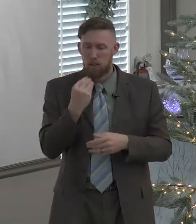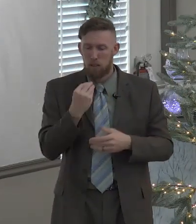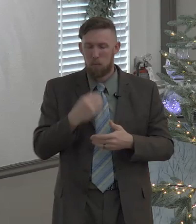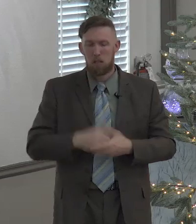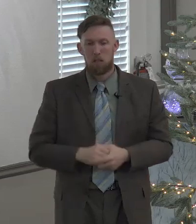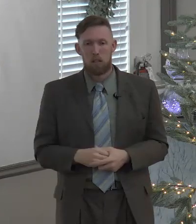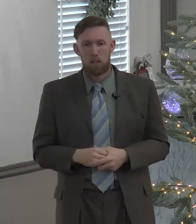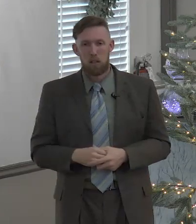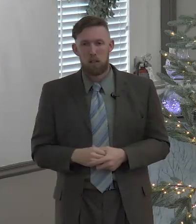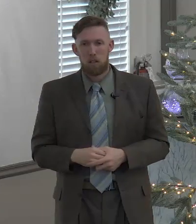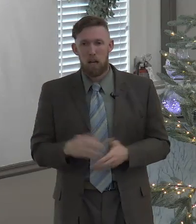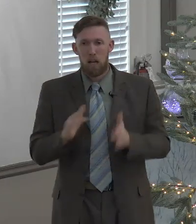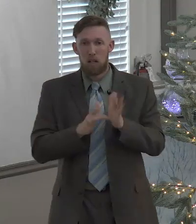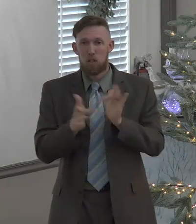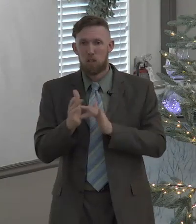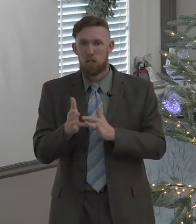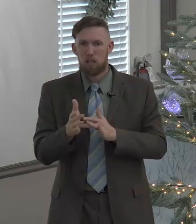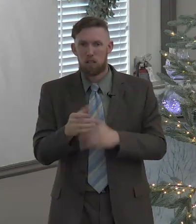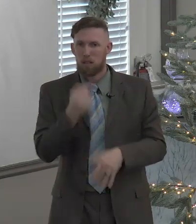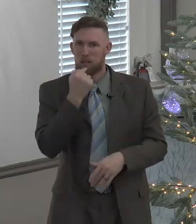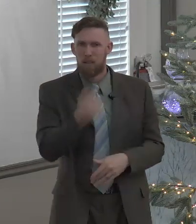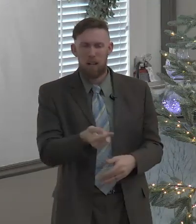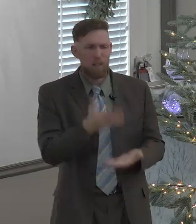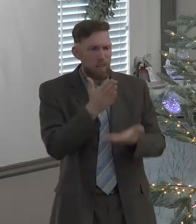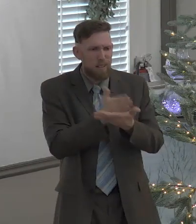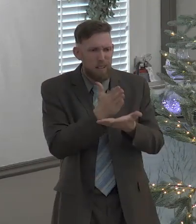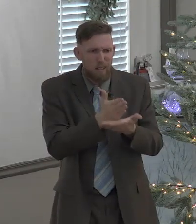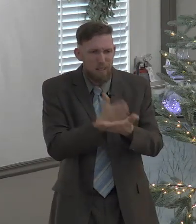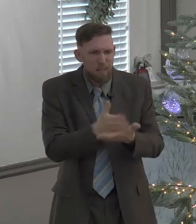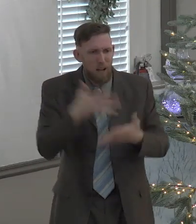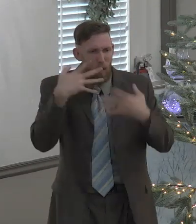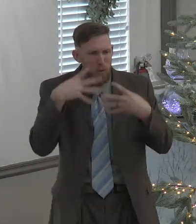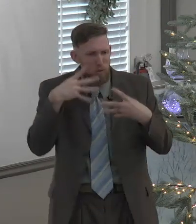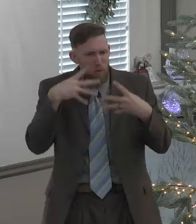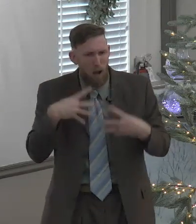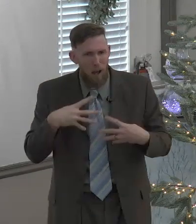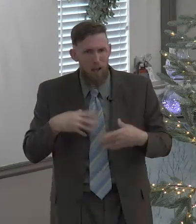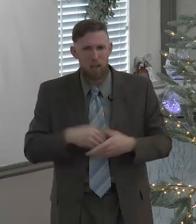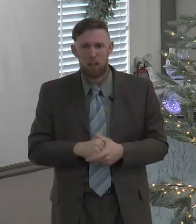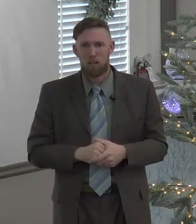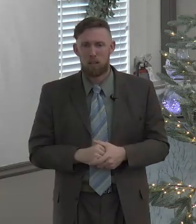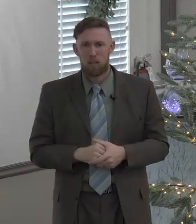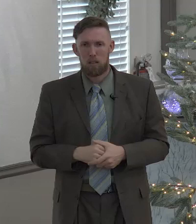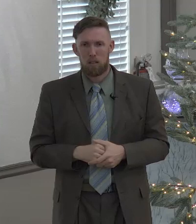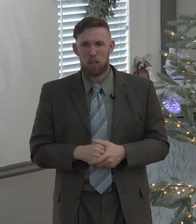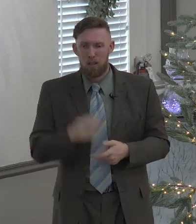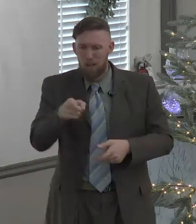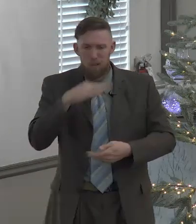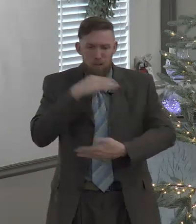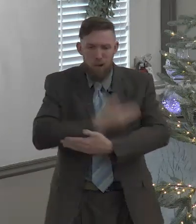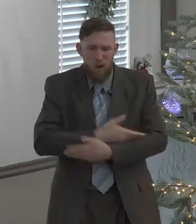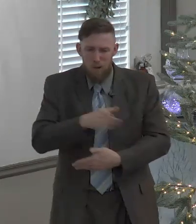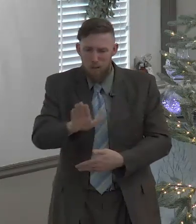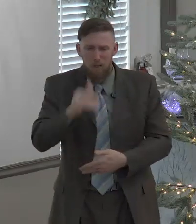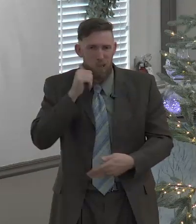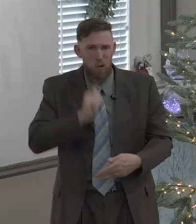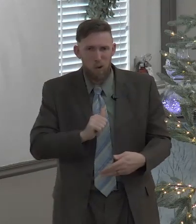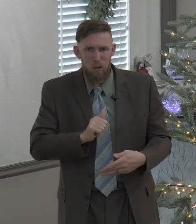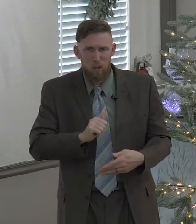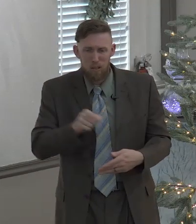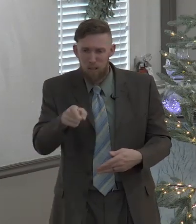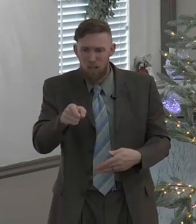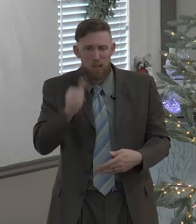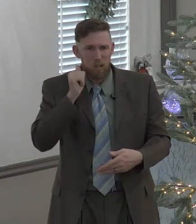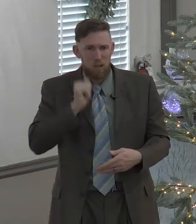is not dead, but sleepeth. So he tells these people, listen, would you just stop your crying? What are you crying